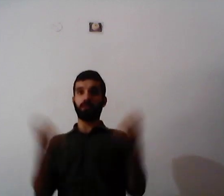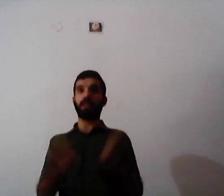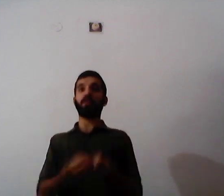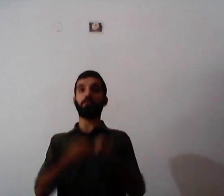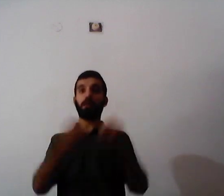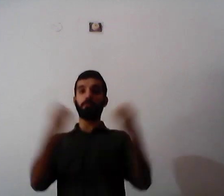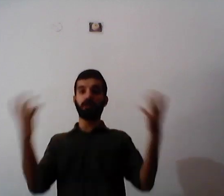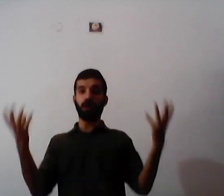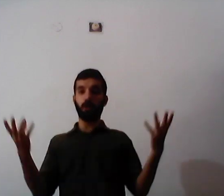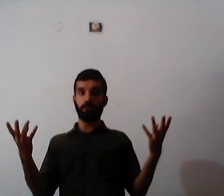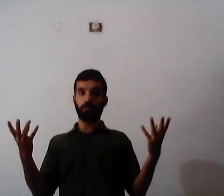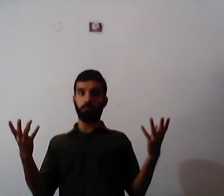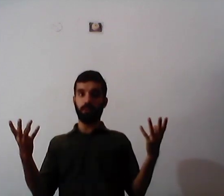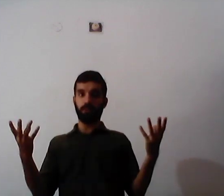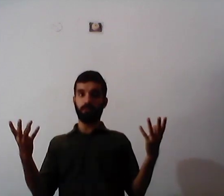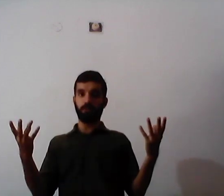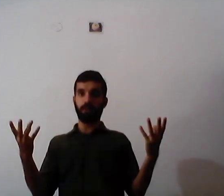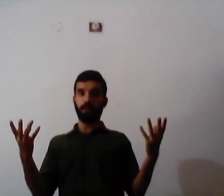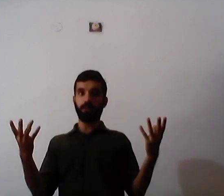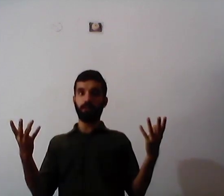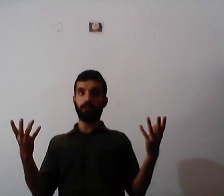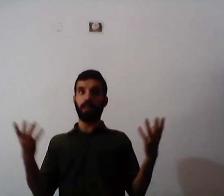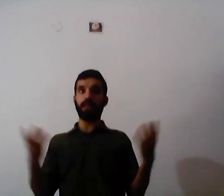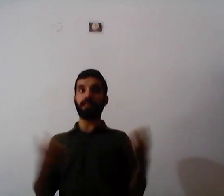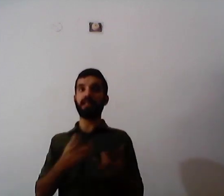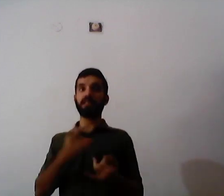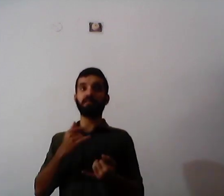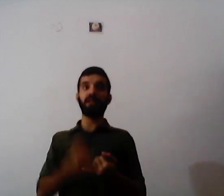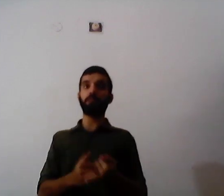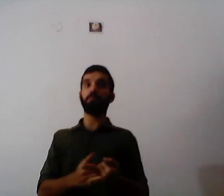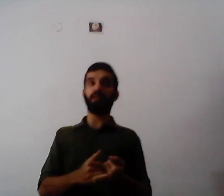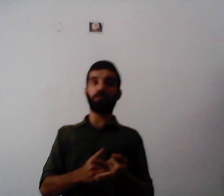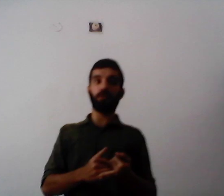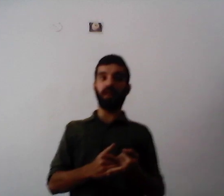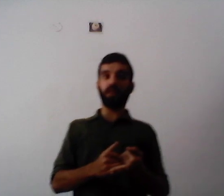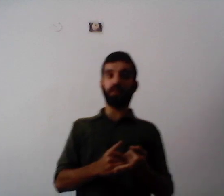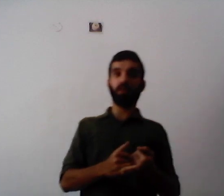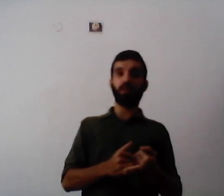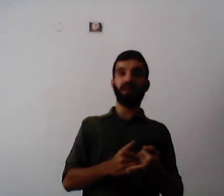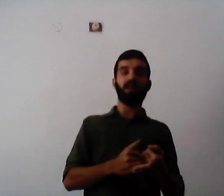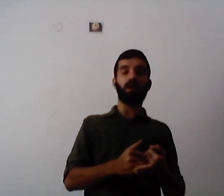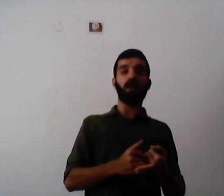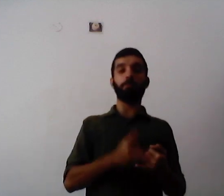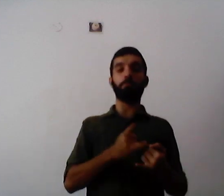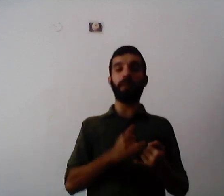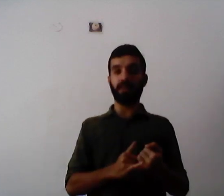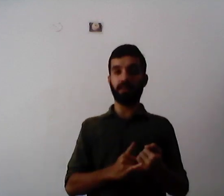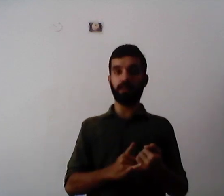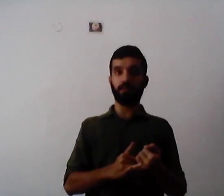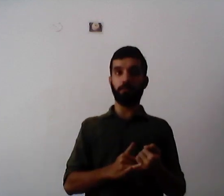will bubbles out of the blood. Okay, and that is a very painful condition called bends.